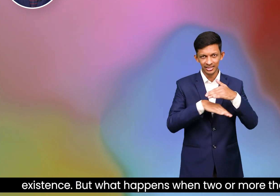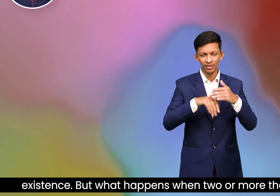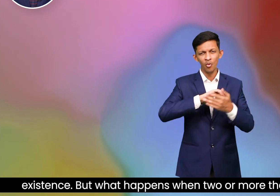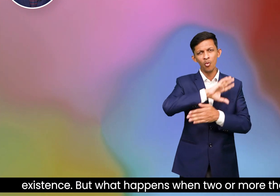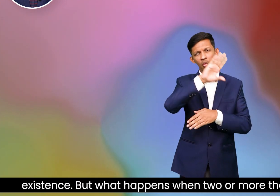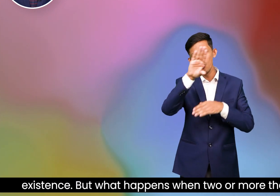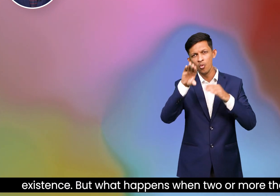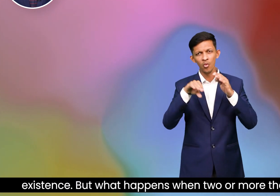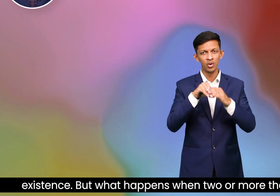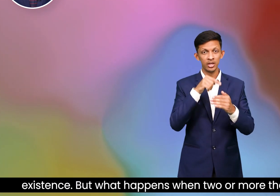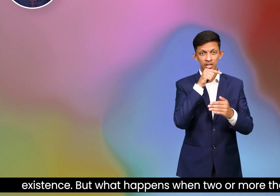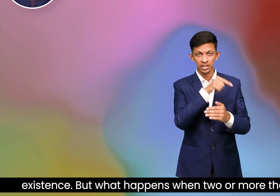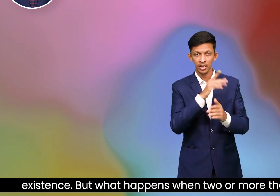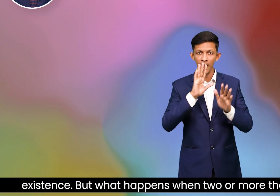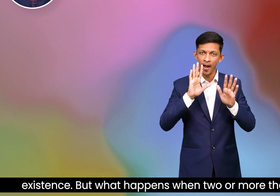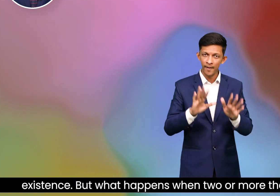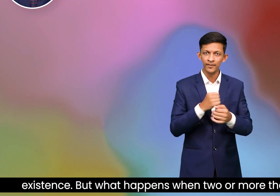independent existence.